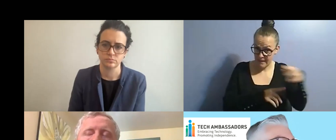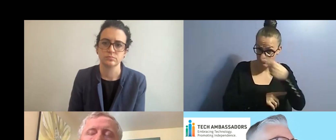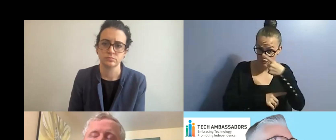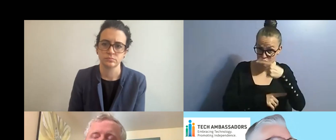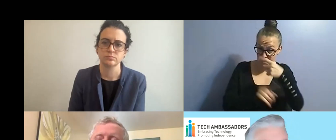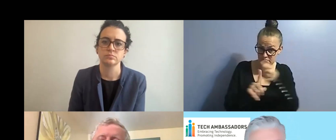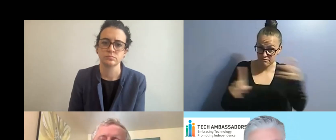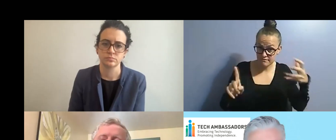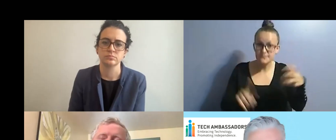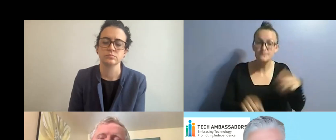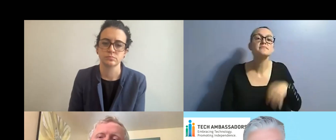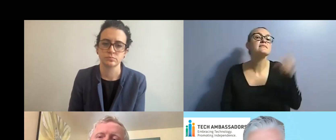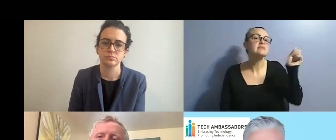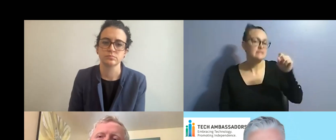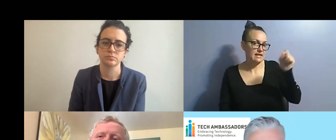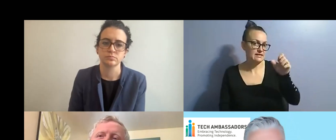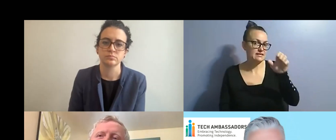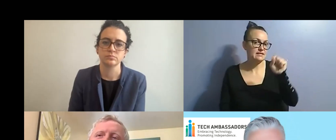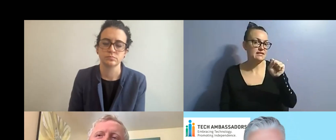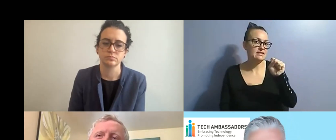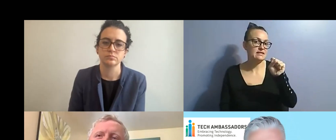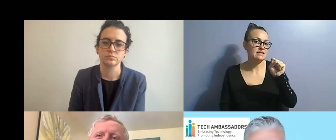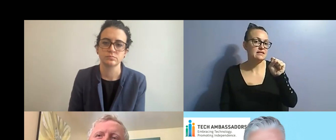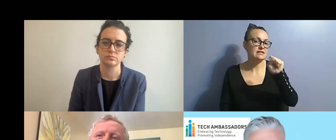AI. See, it's called